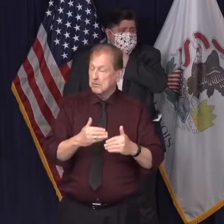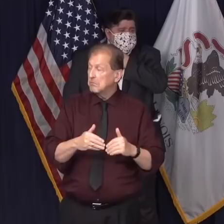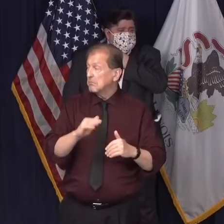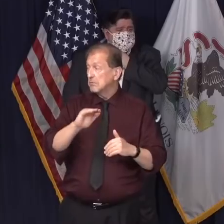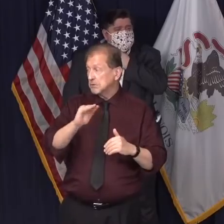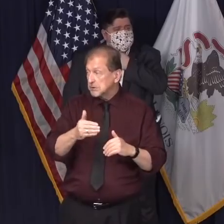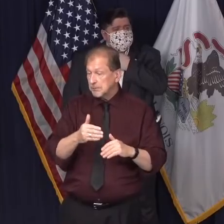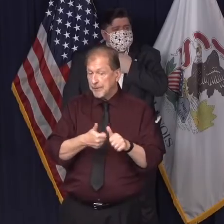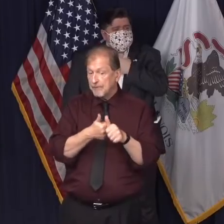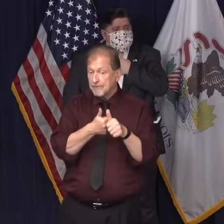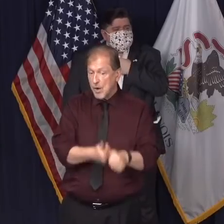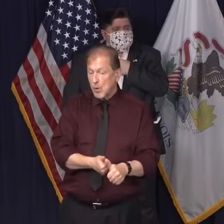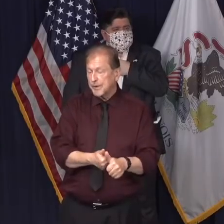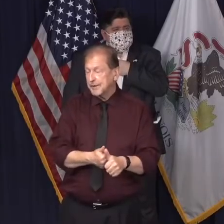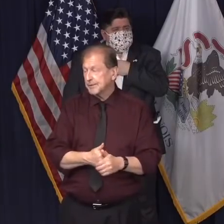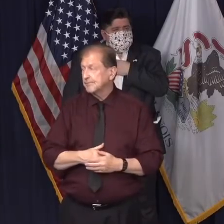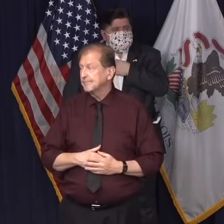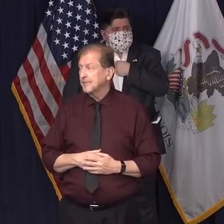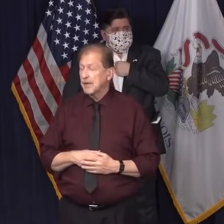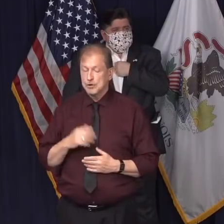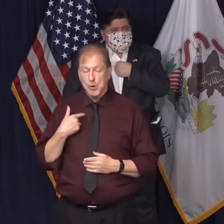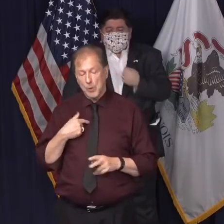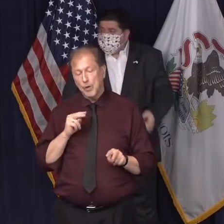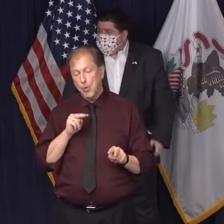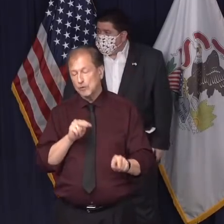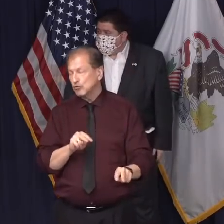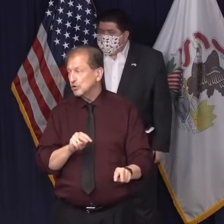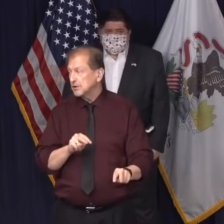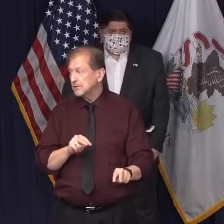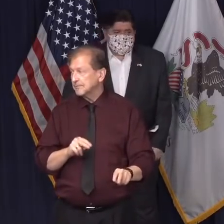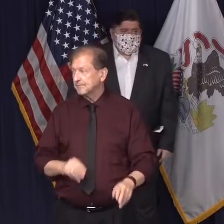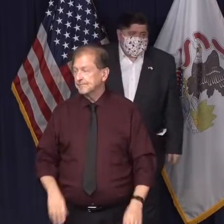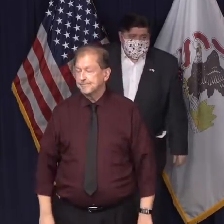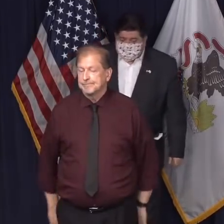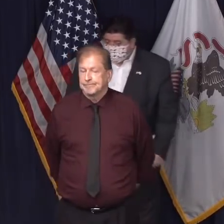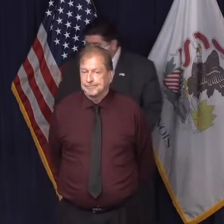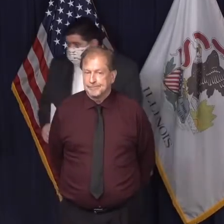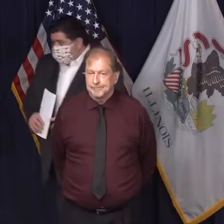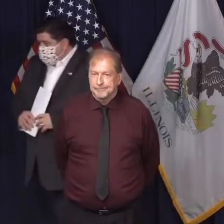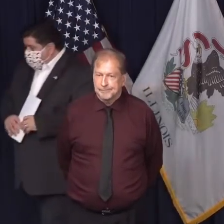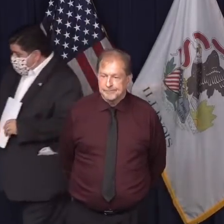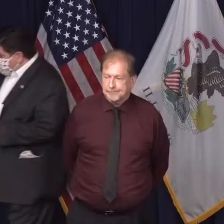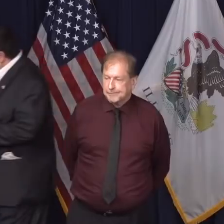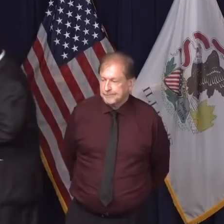we continue to follow in that outbreak. Okay, thank you, everyone. Thank you.